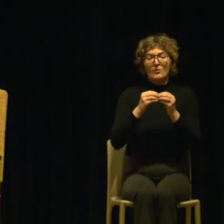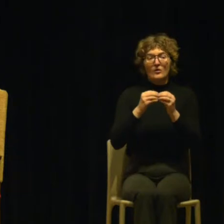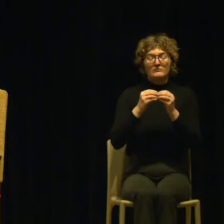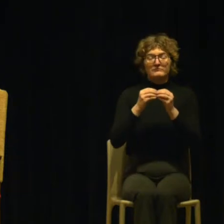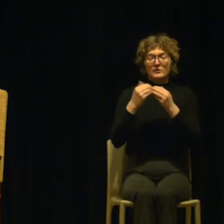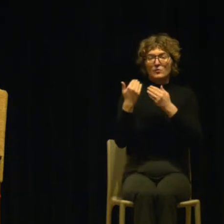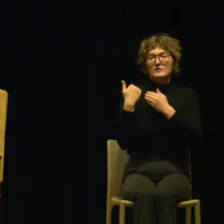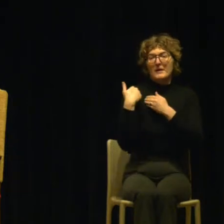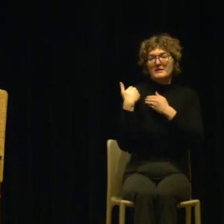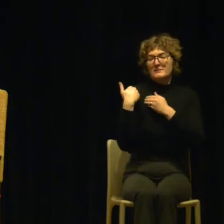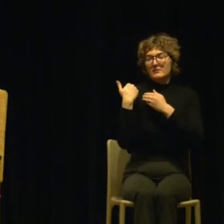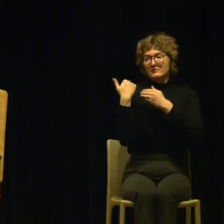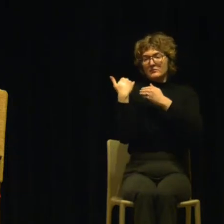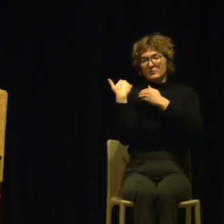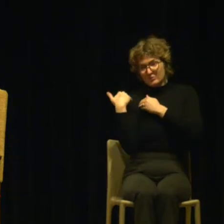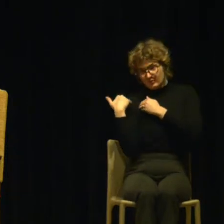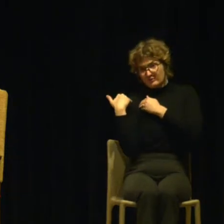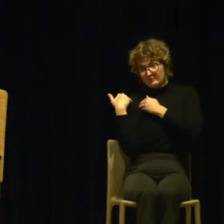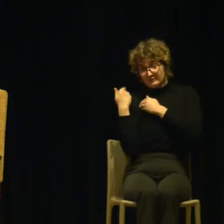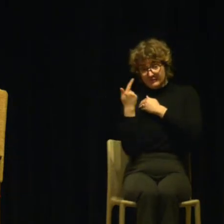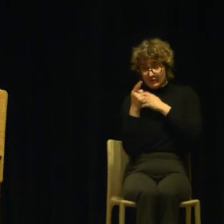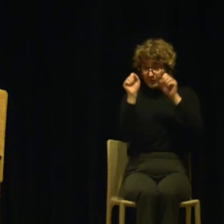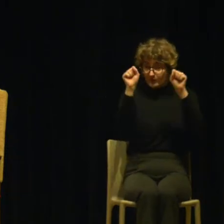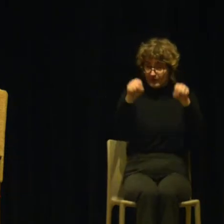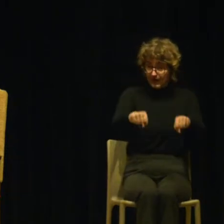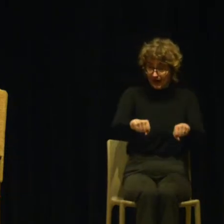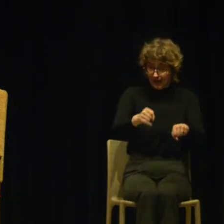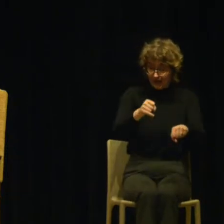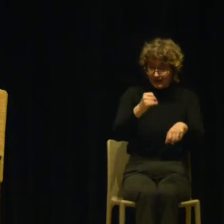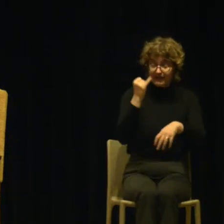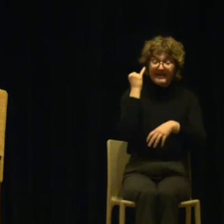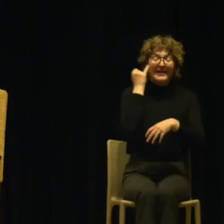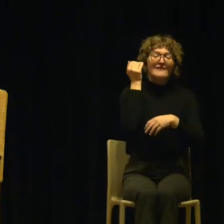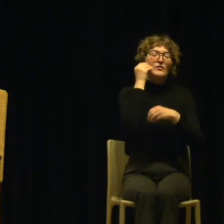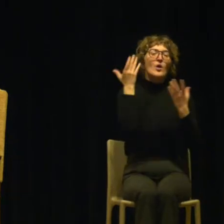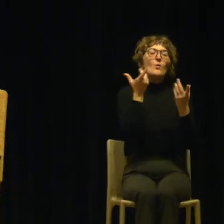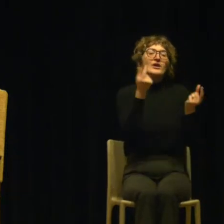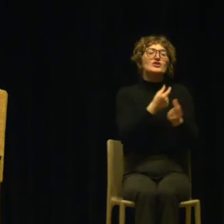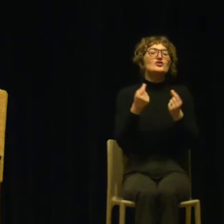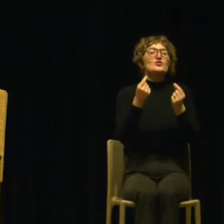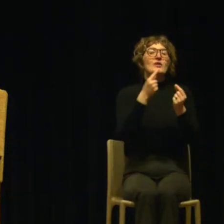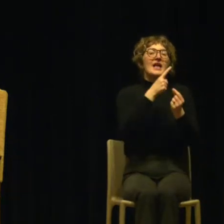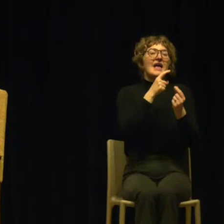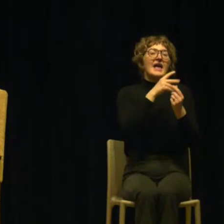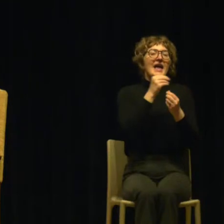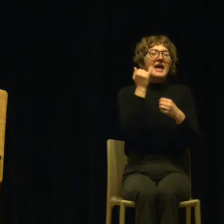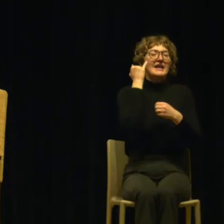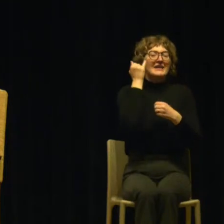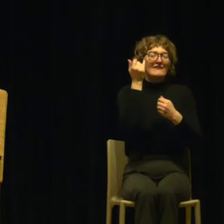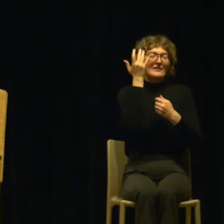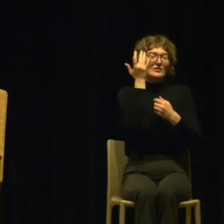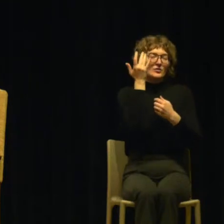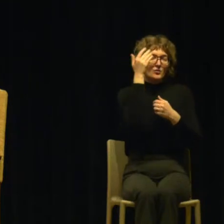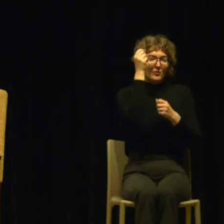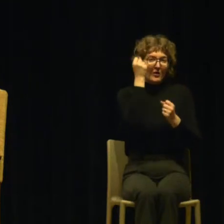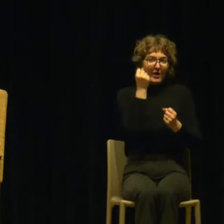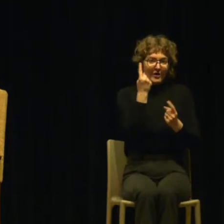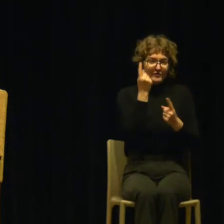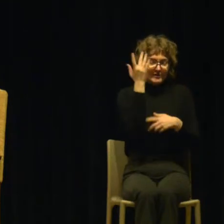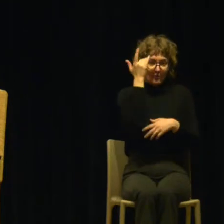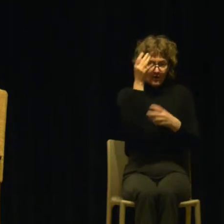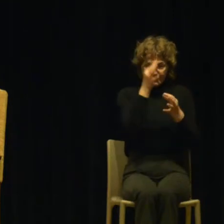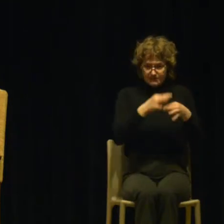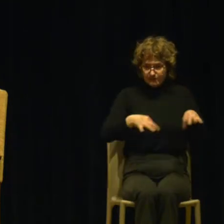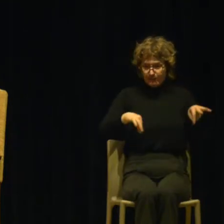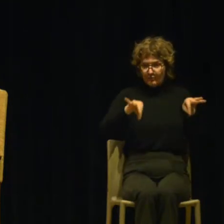you. And I think that you can do it if you knew what to do and why it's important that you do these things. And that's what,